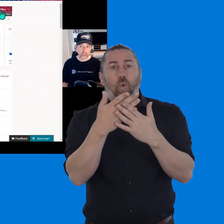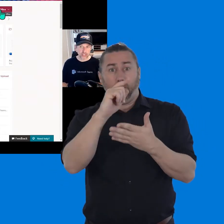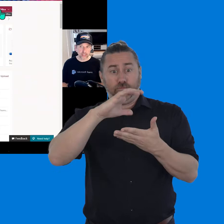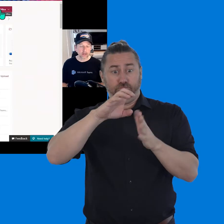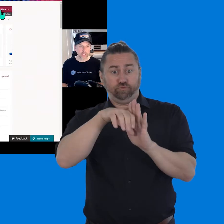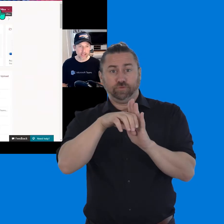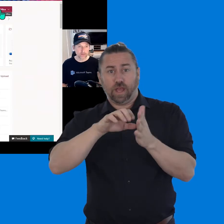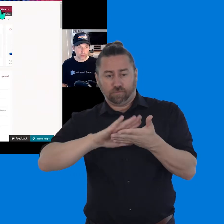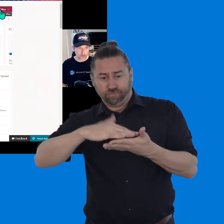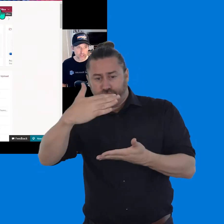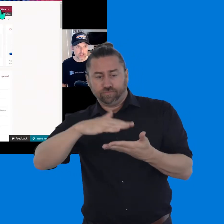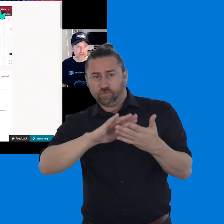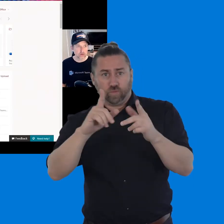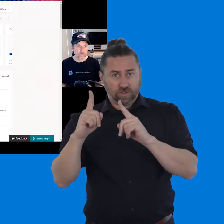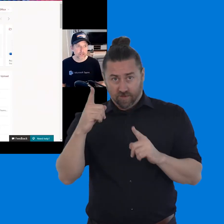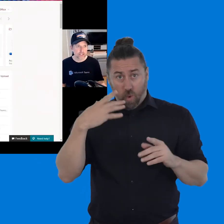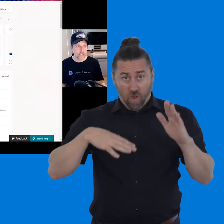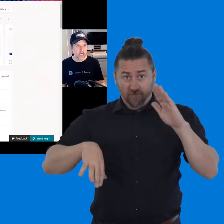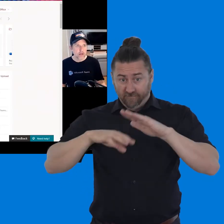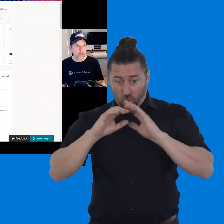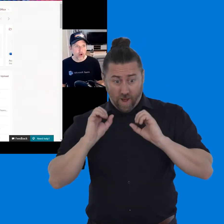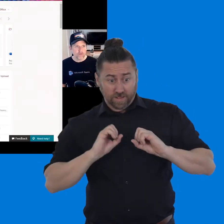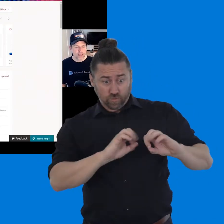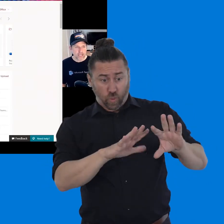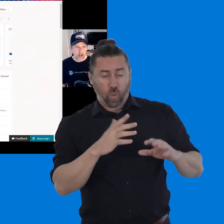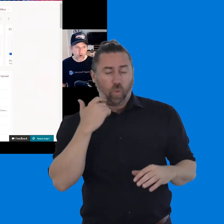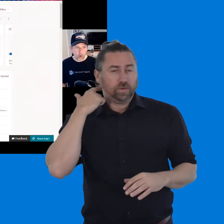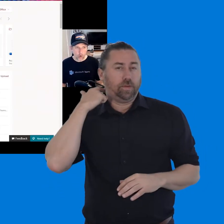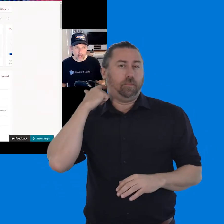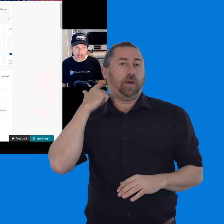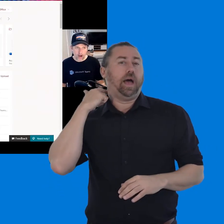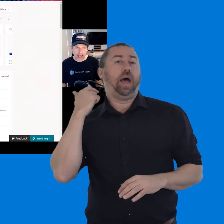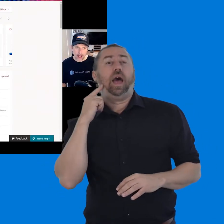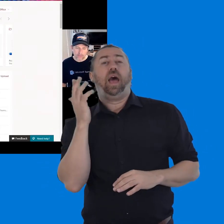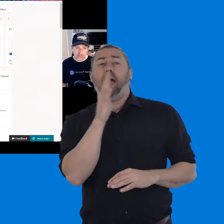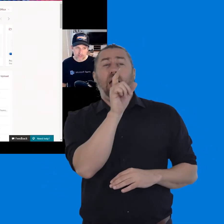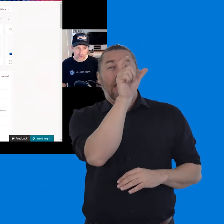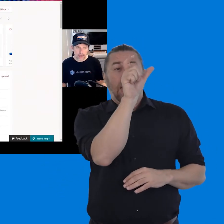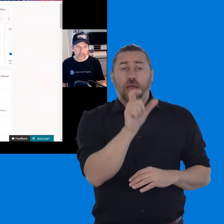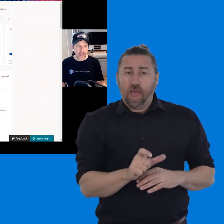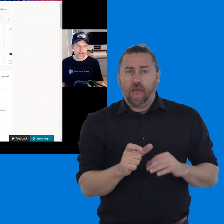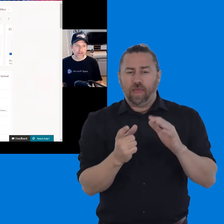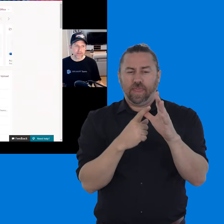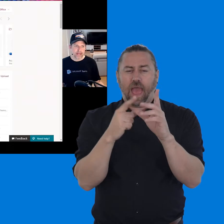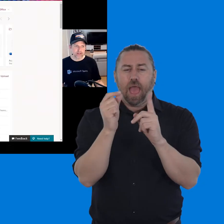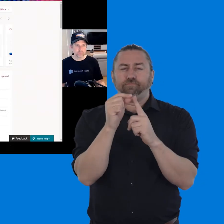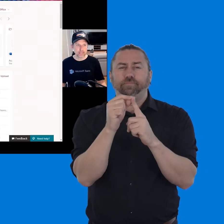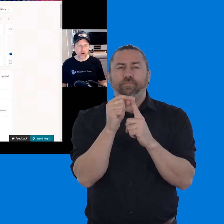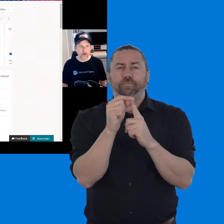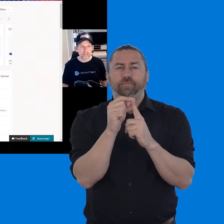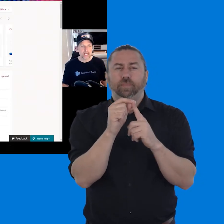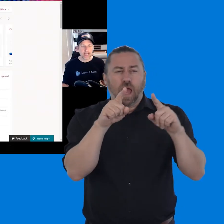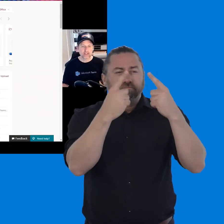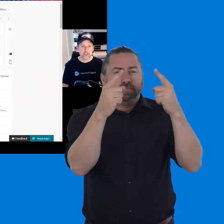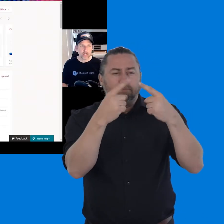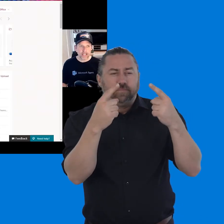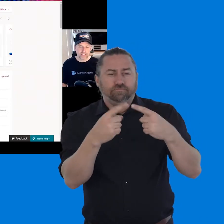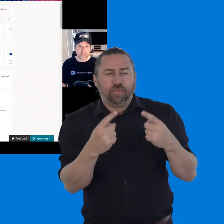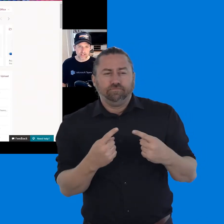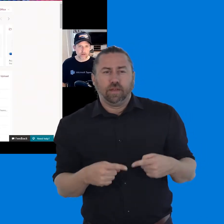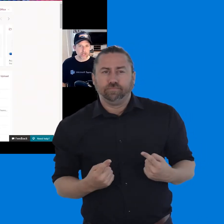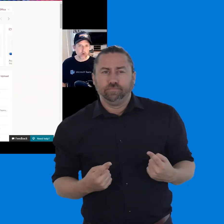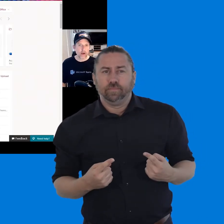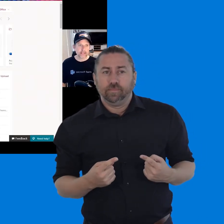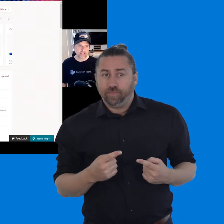your machine, okay, if you want the fully installed version. But over here are all our apps, okay? And this matters because it's